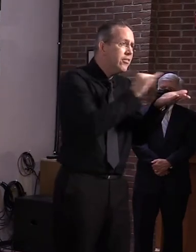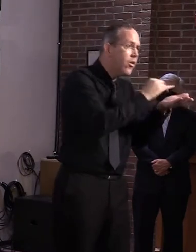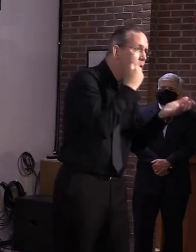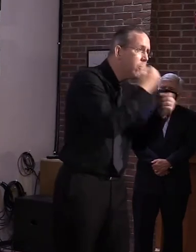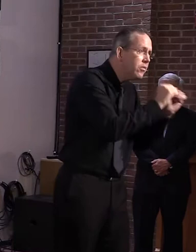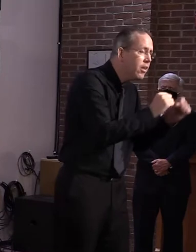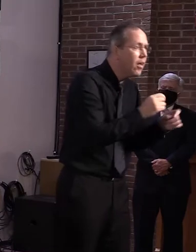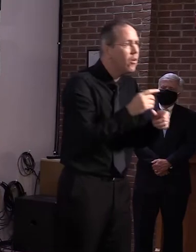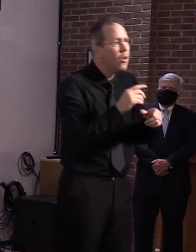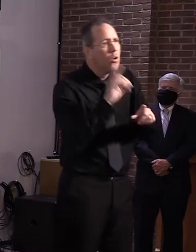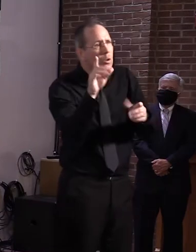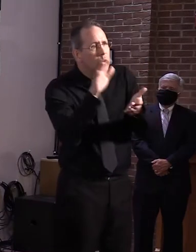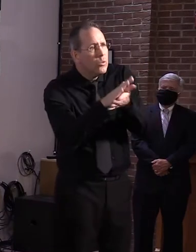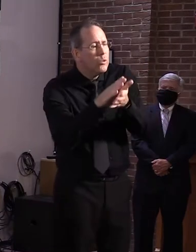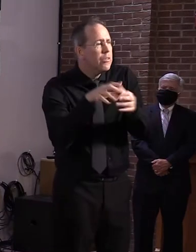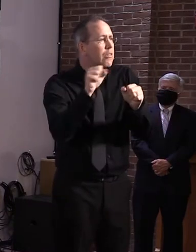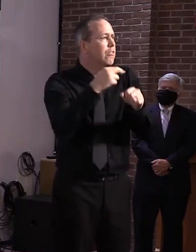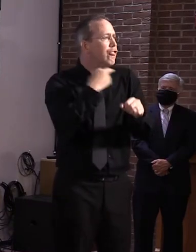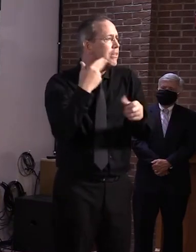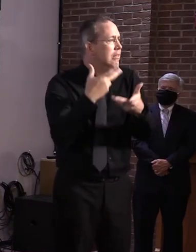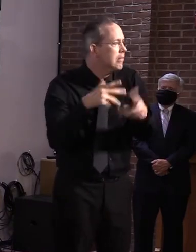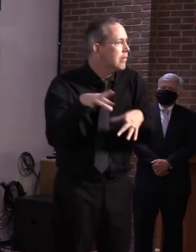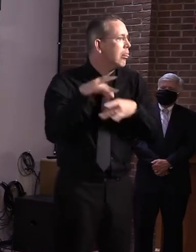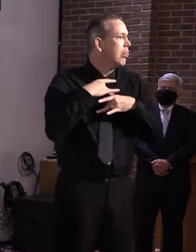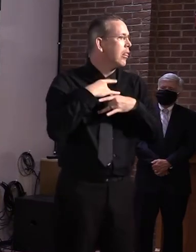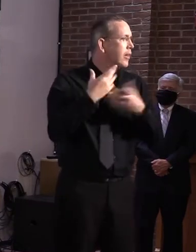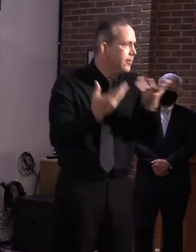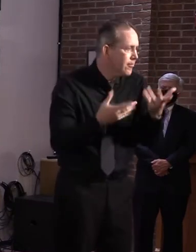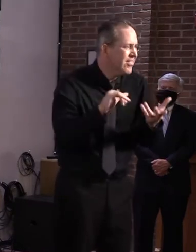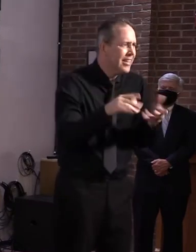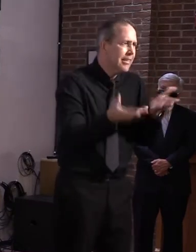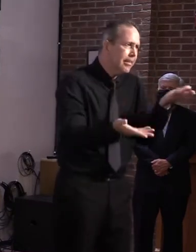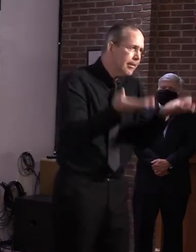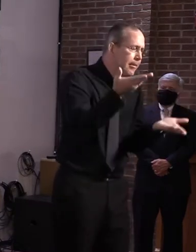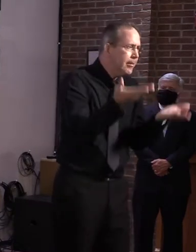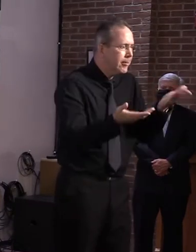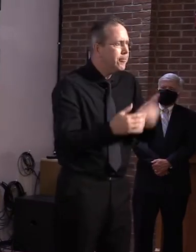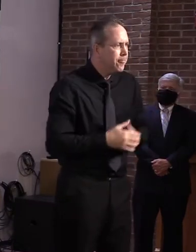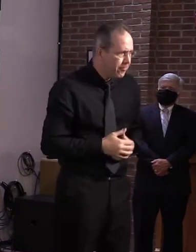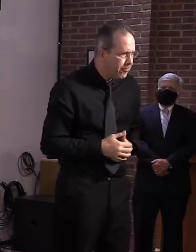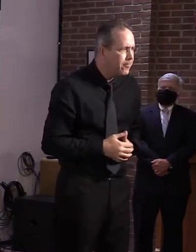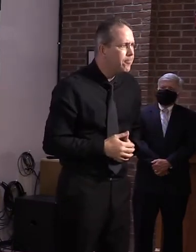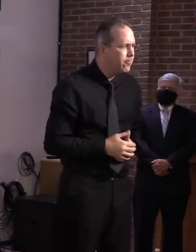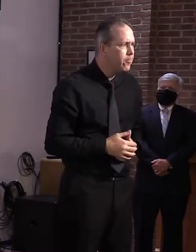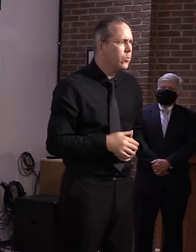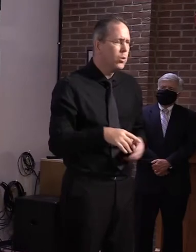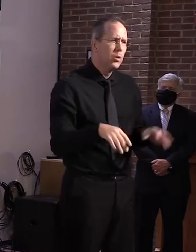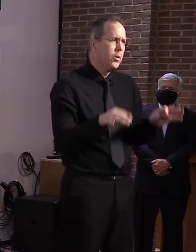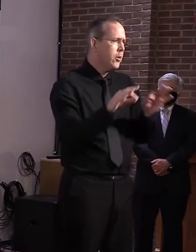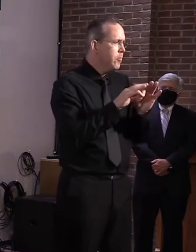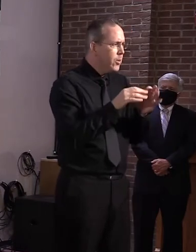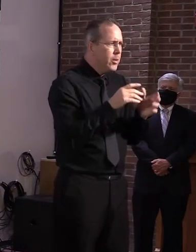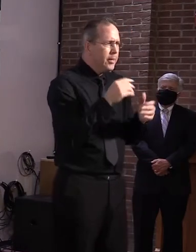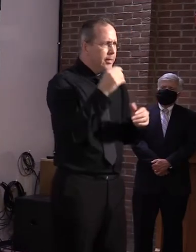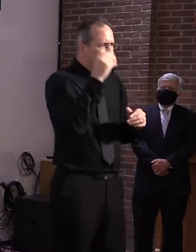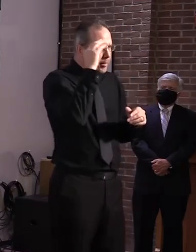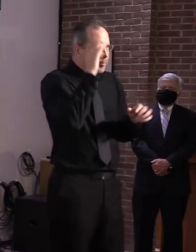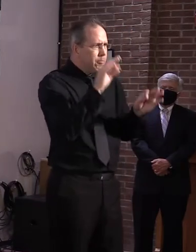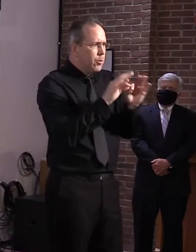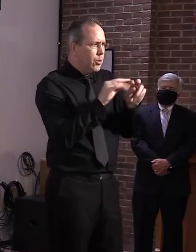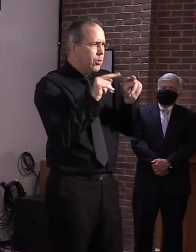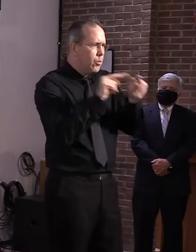harden our system so no one can penetrate them, not even us, so we can't get the information out that we need. Well, it's a safe system, but for what